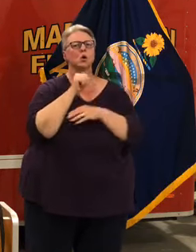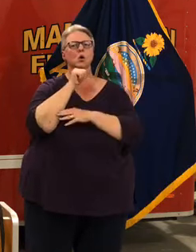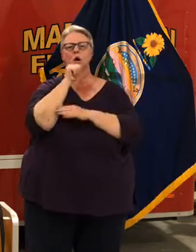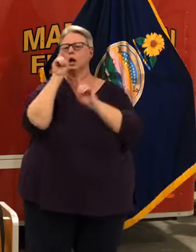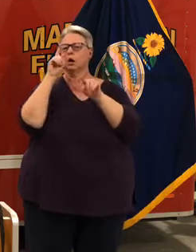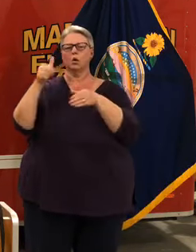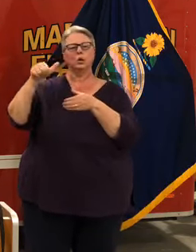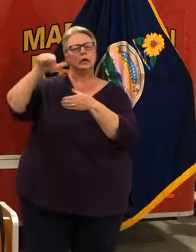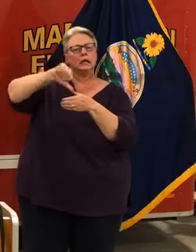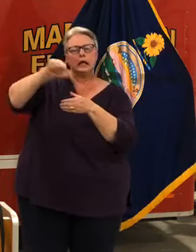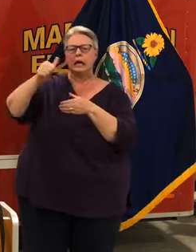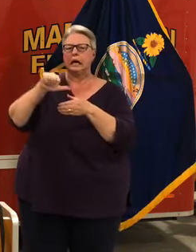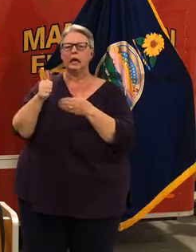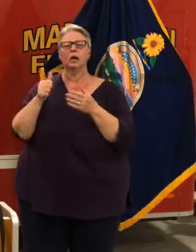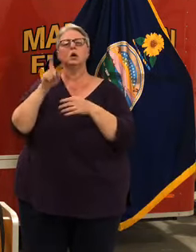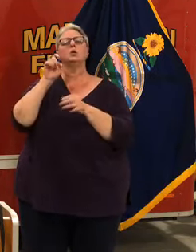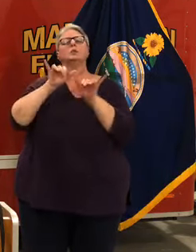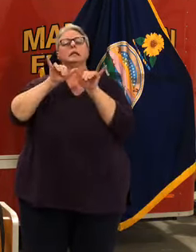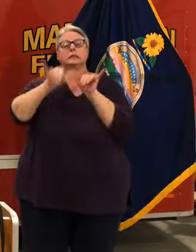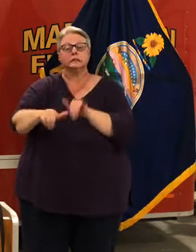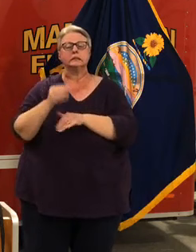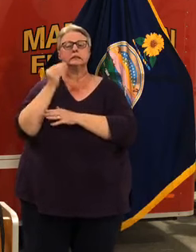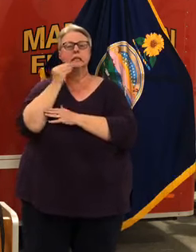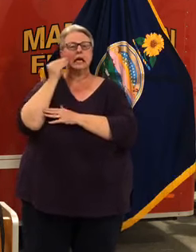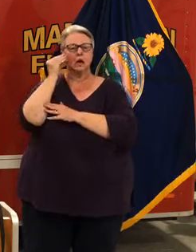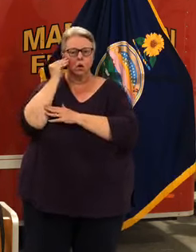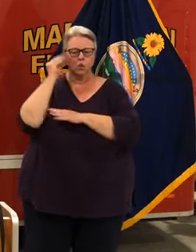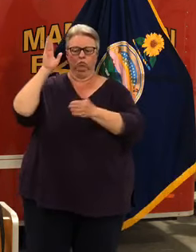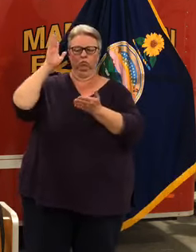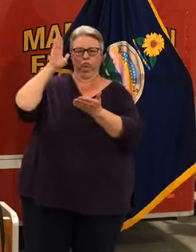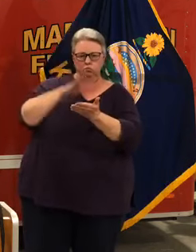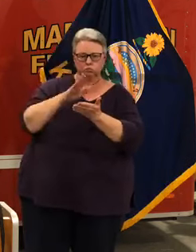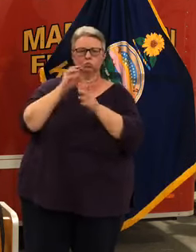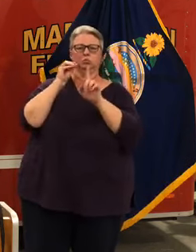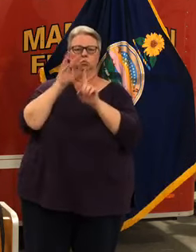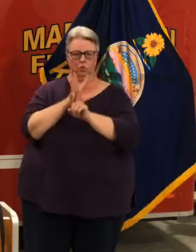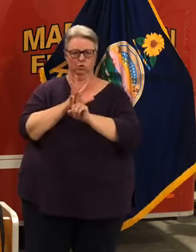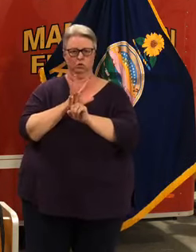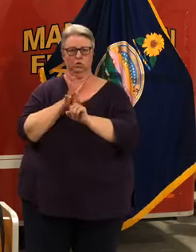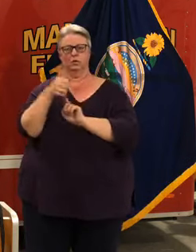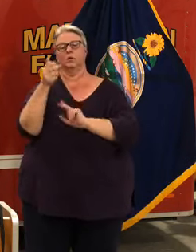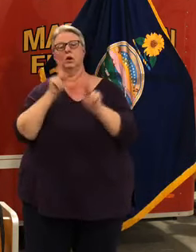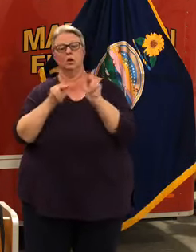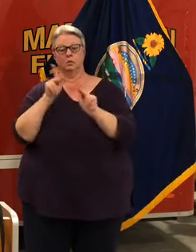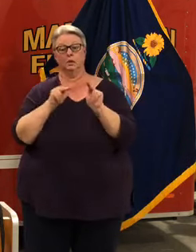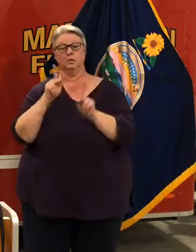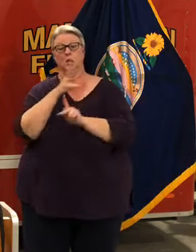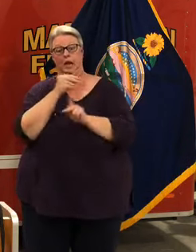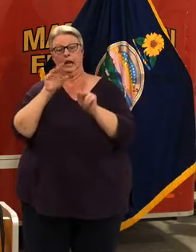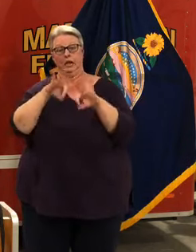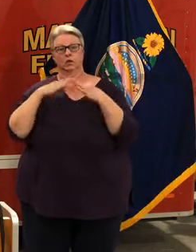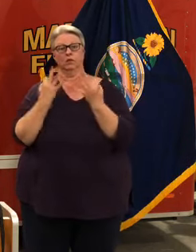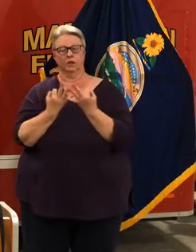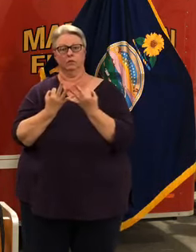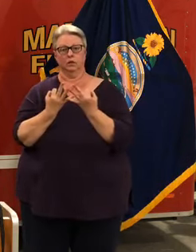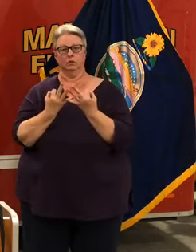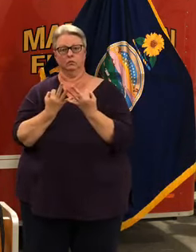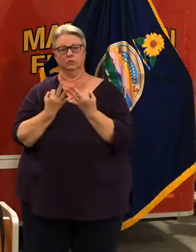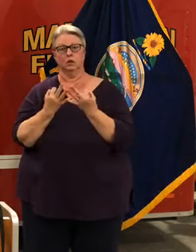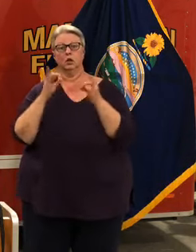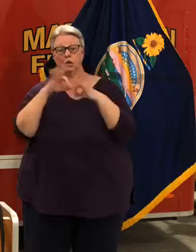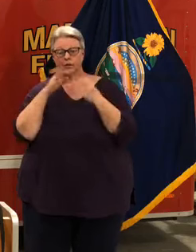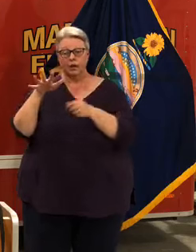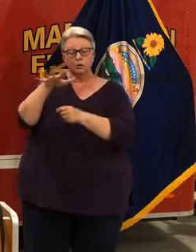gas station. You should be at home and minimizing exposure for others. It's important if you do have family members around that